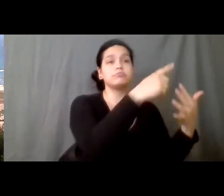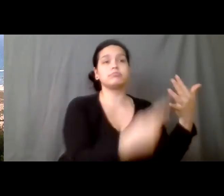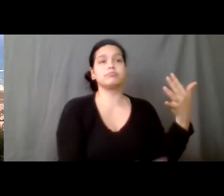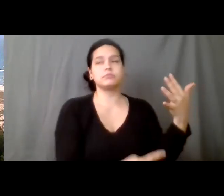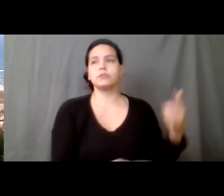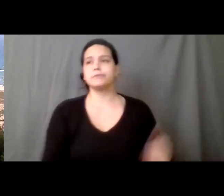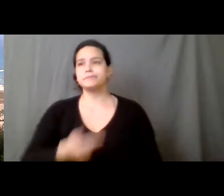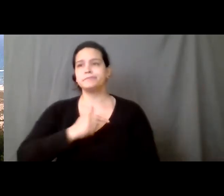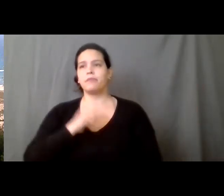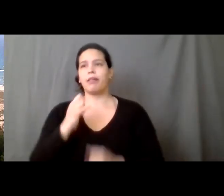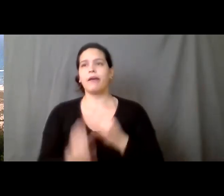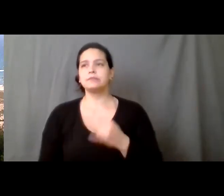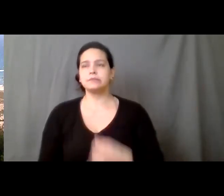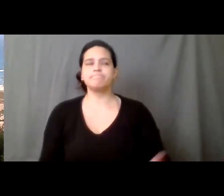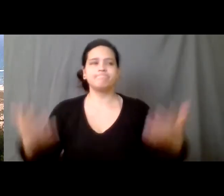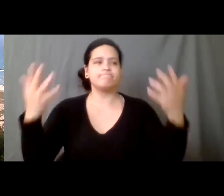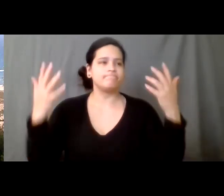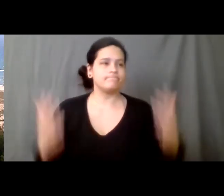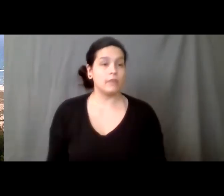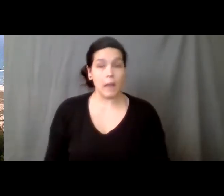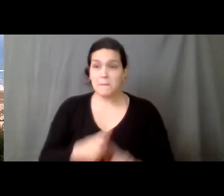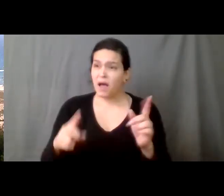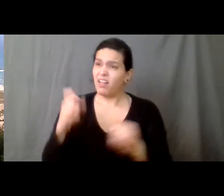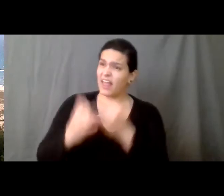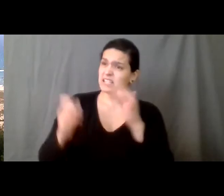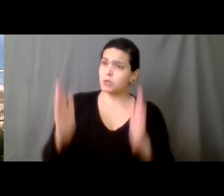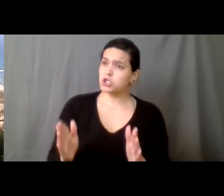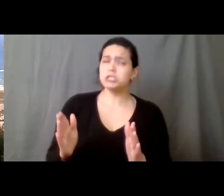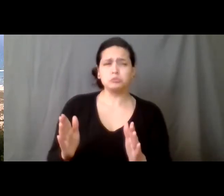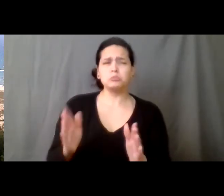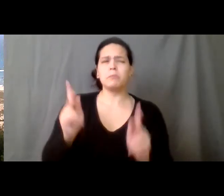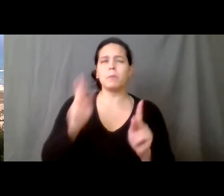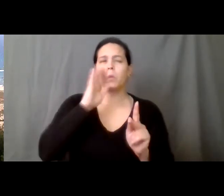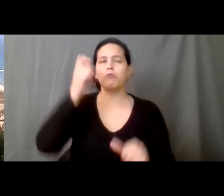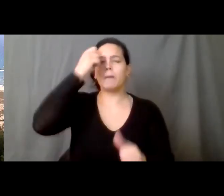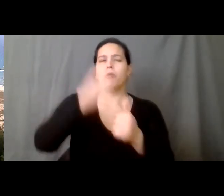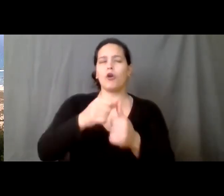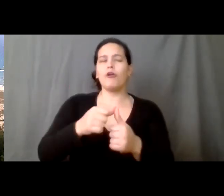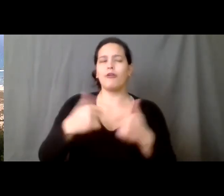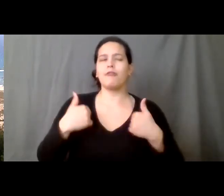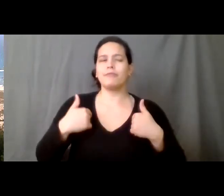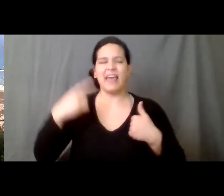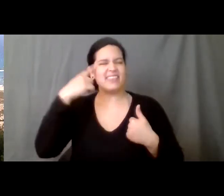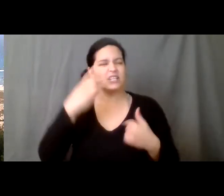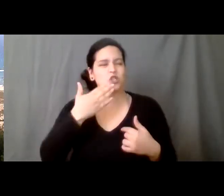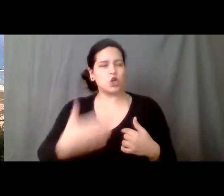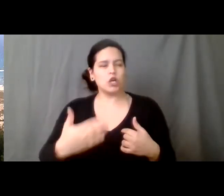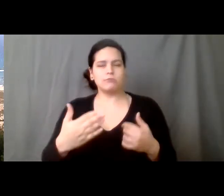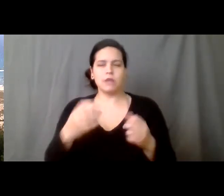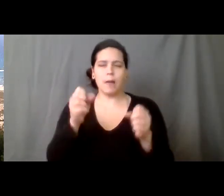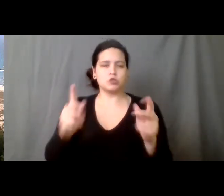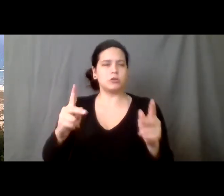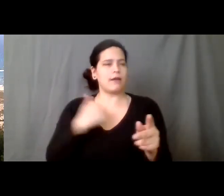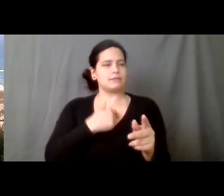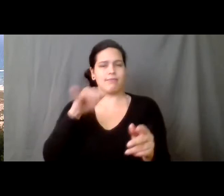But nevertheless, being last, you're remembered. And I think that it was a good thing for us to be in that position. I gave a speech